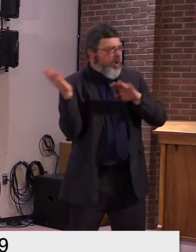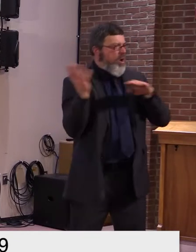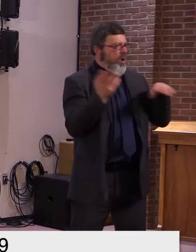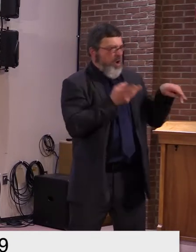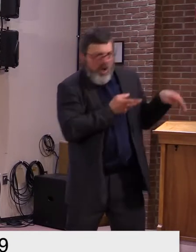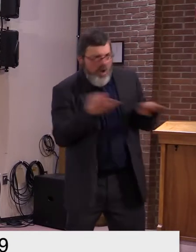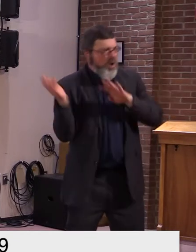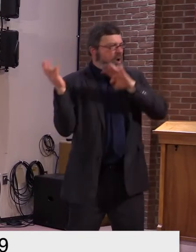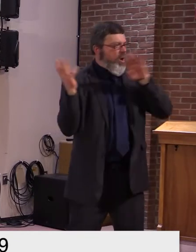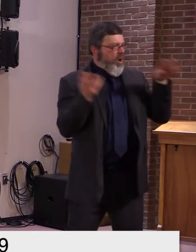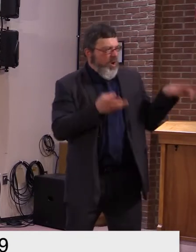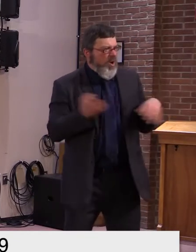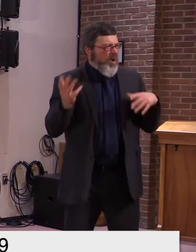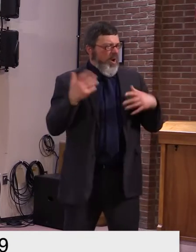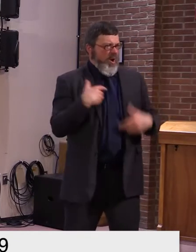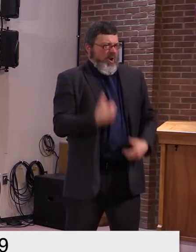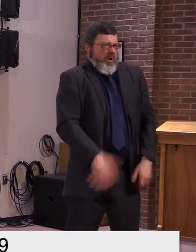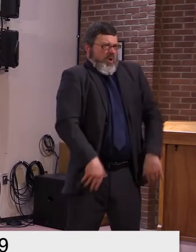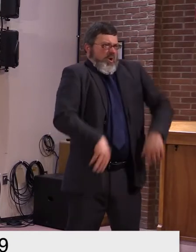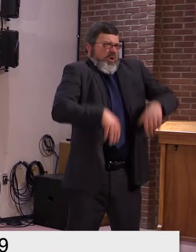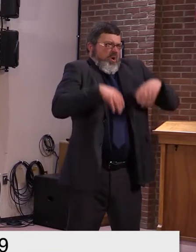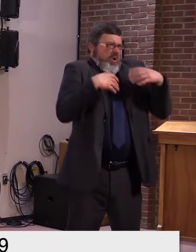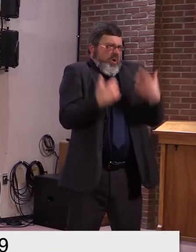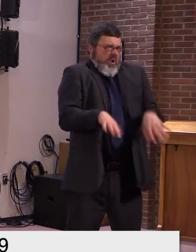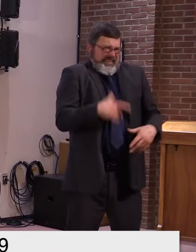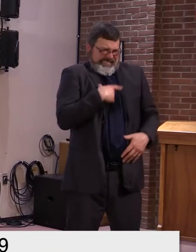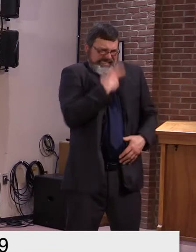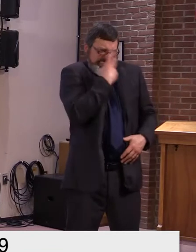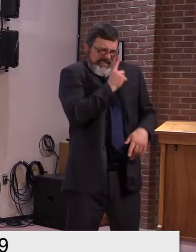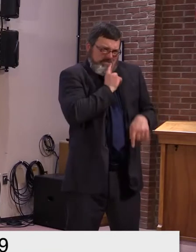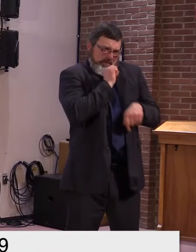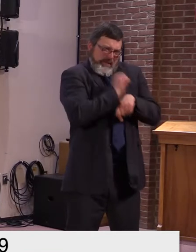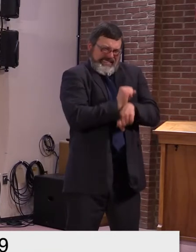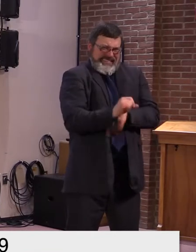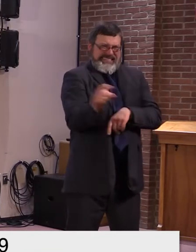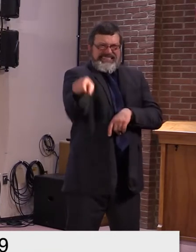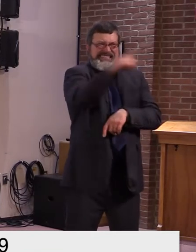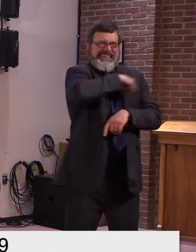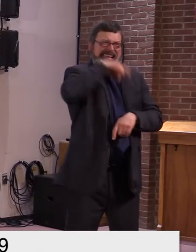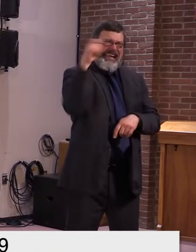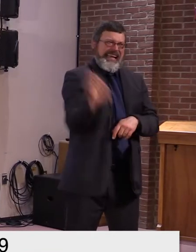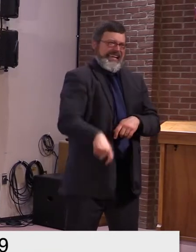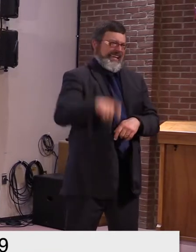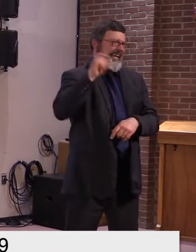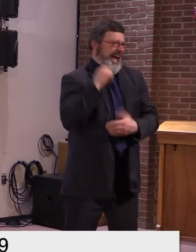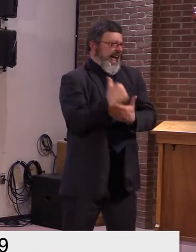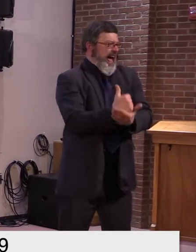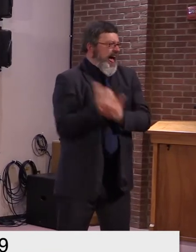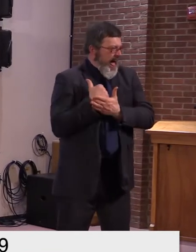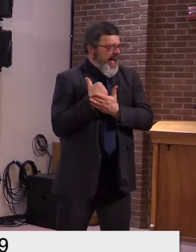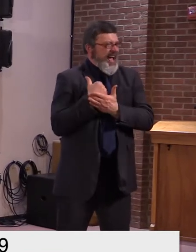in that nutrition assistance is really going to make the difference in food security for a lot of our families.